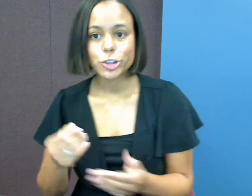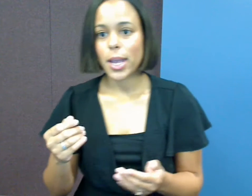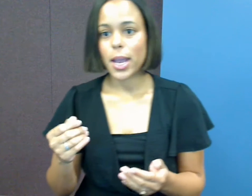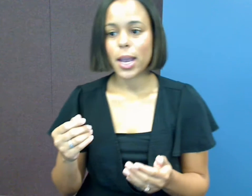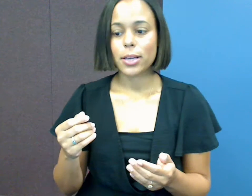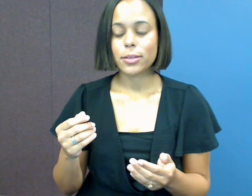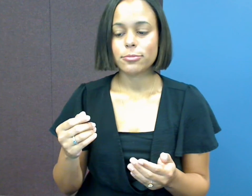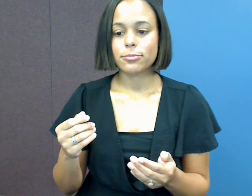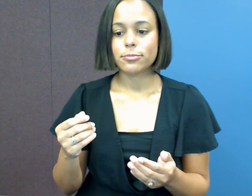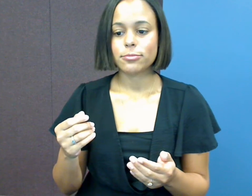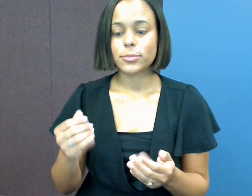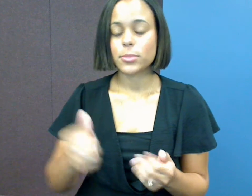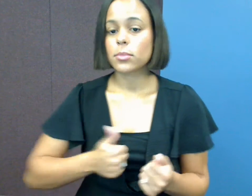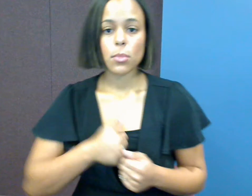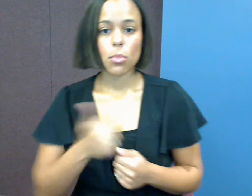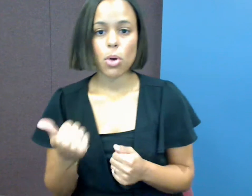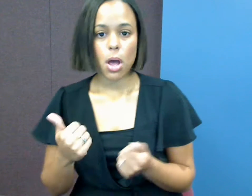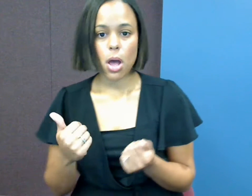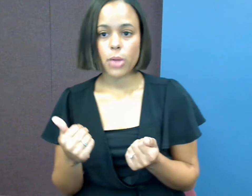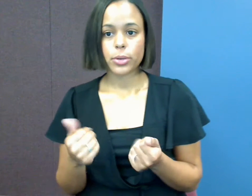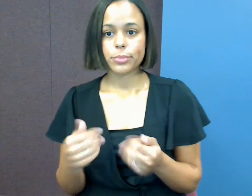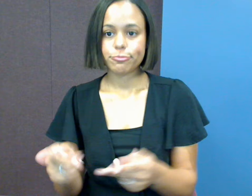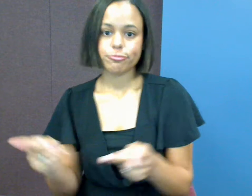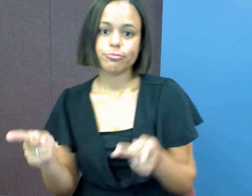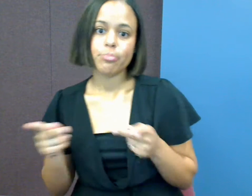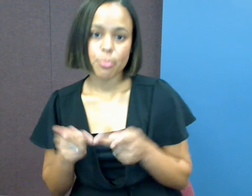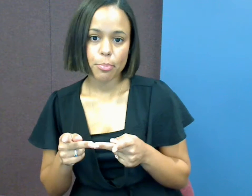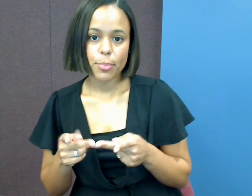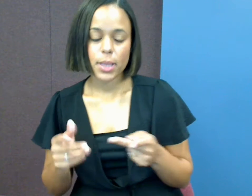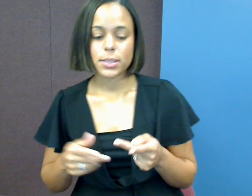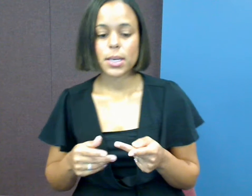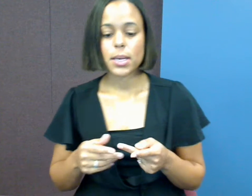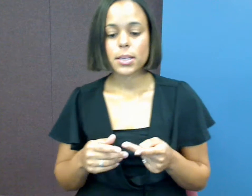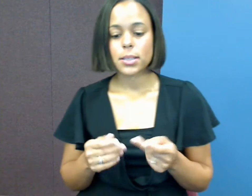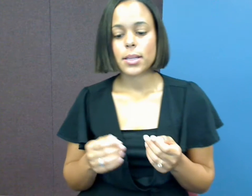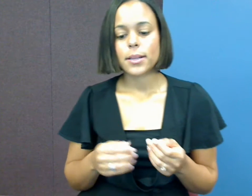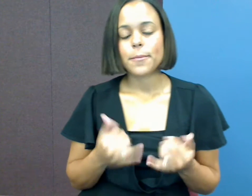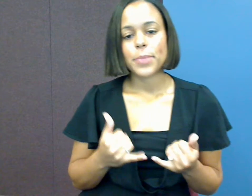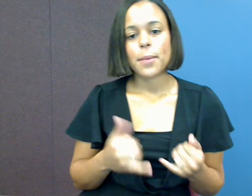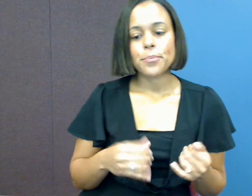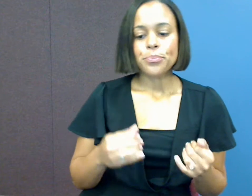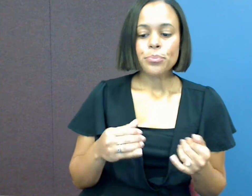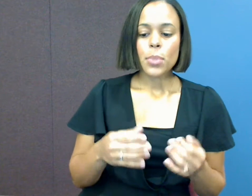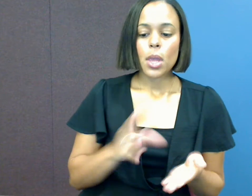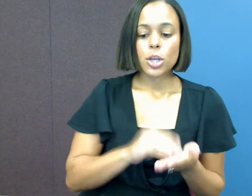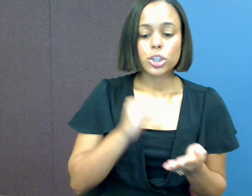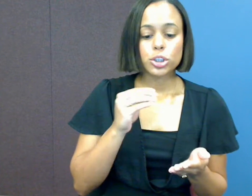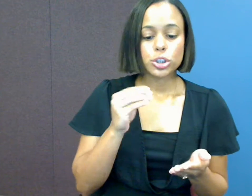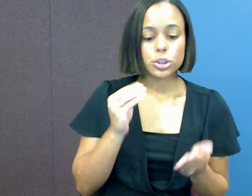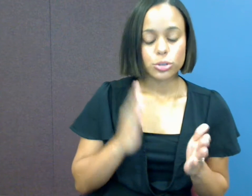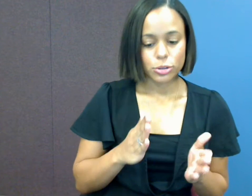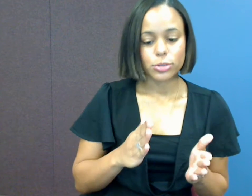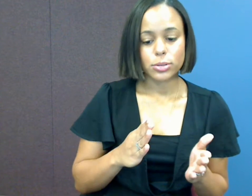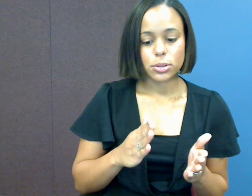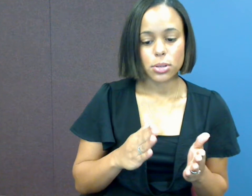Students' records are protected by federal regulation, as we said before, known as FERPA. There are many student